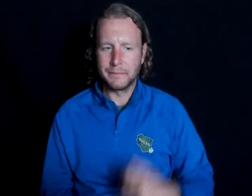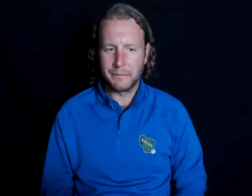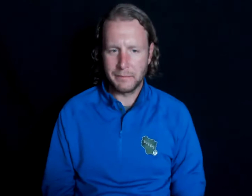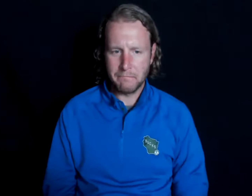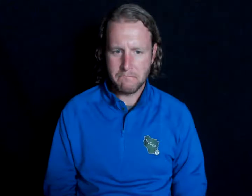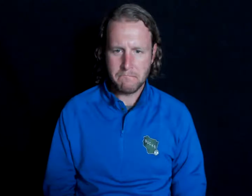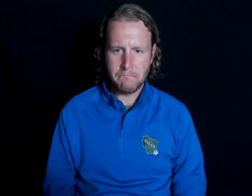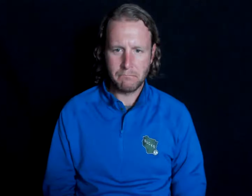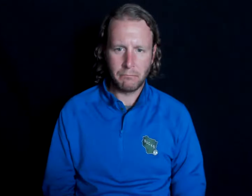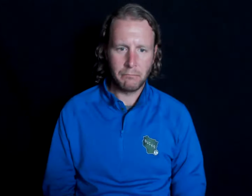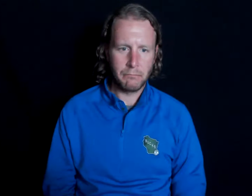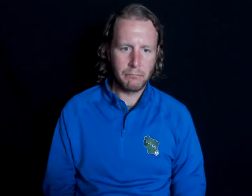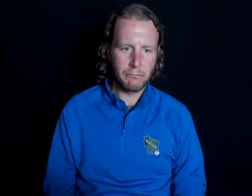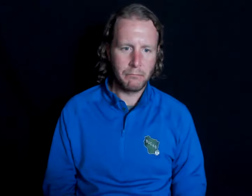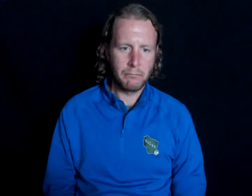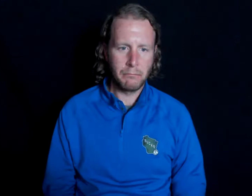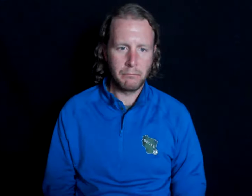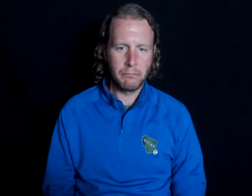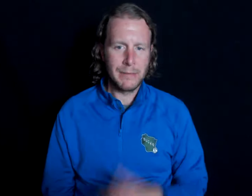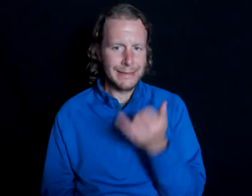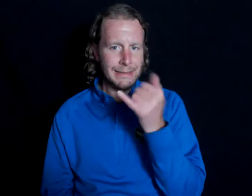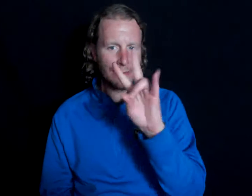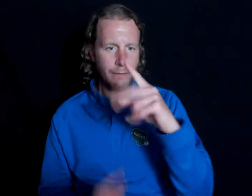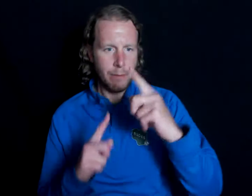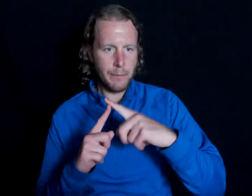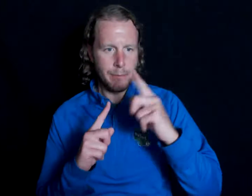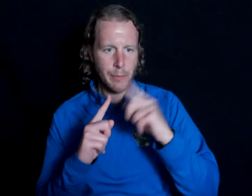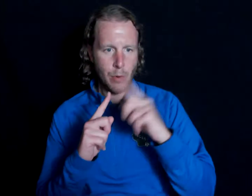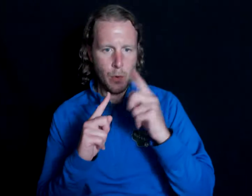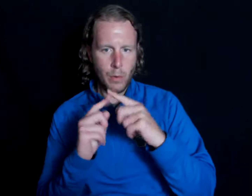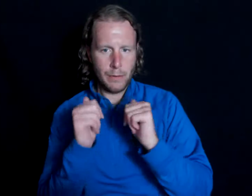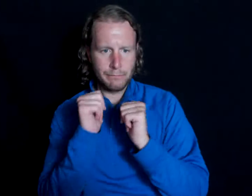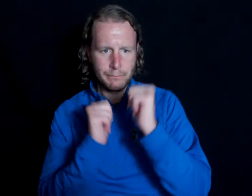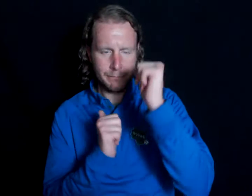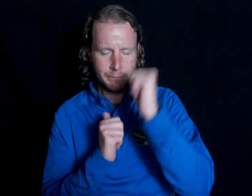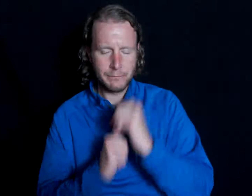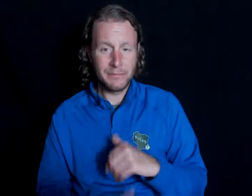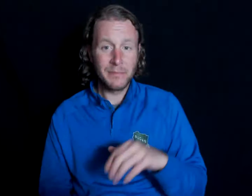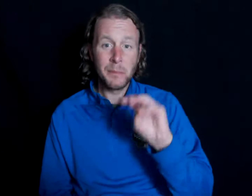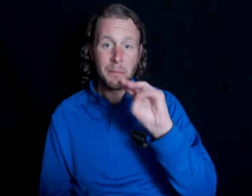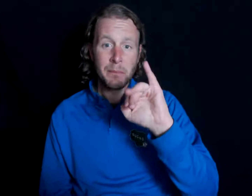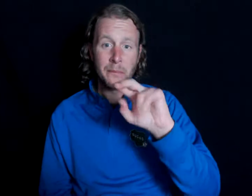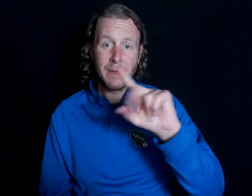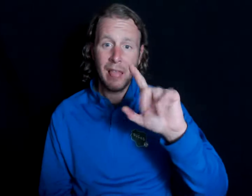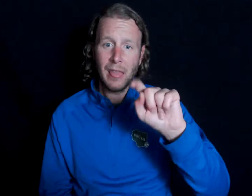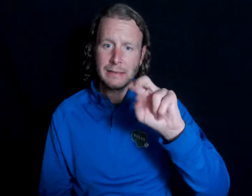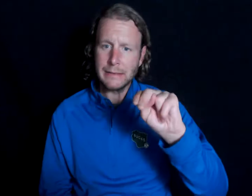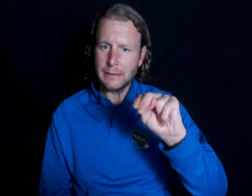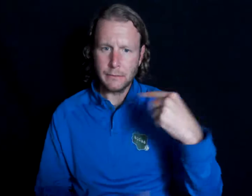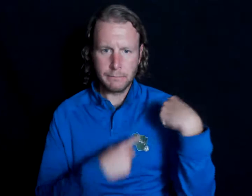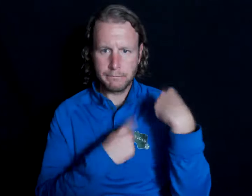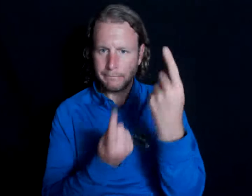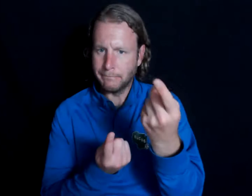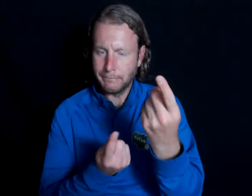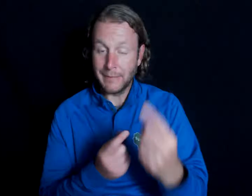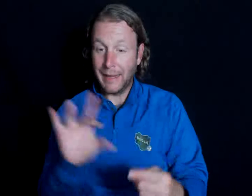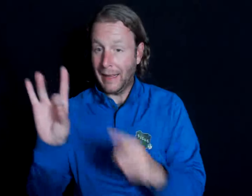17-point lead for the Bucks. Middleton has had a hard time shooting the ball today. Now 1 of 8.